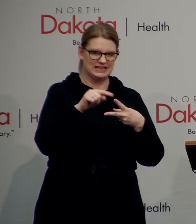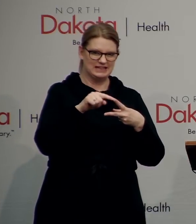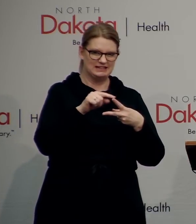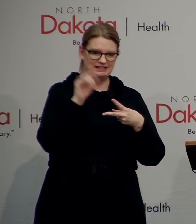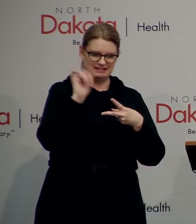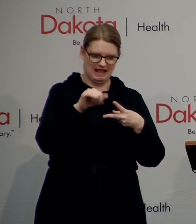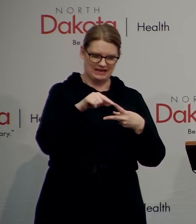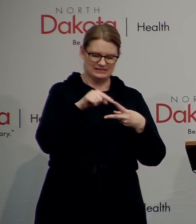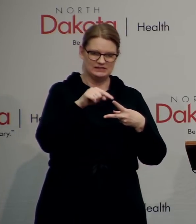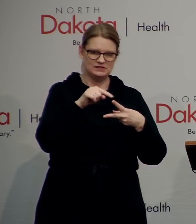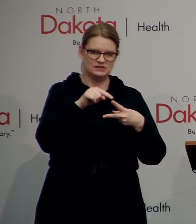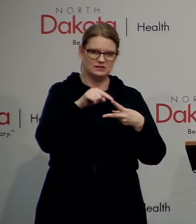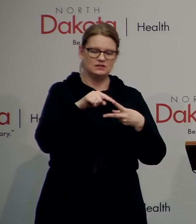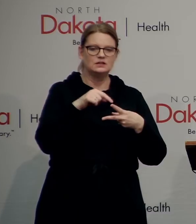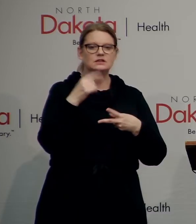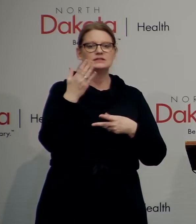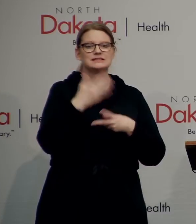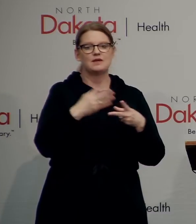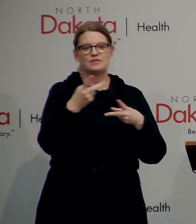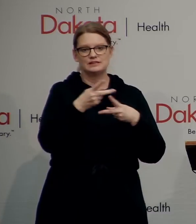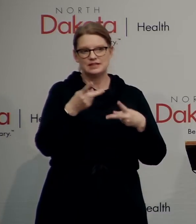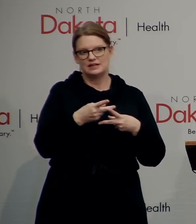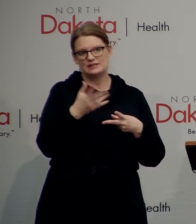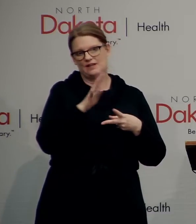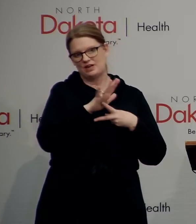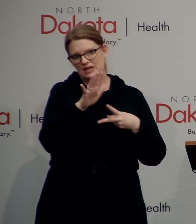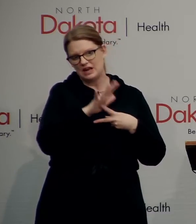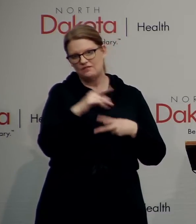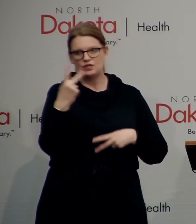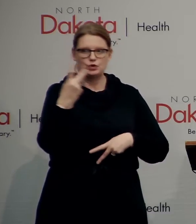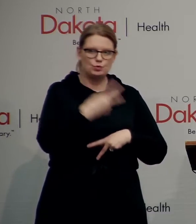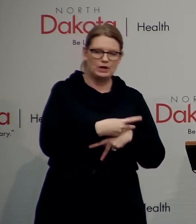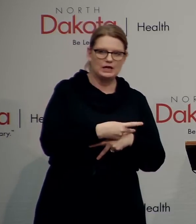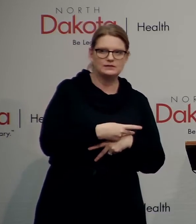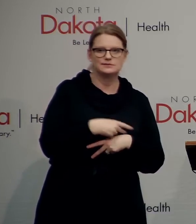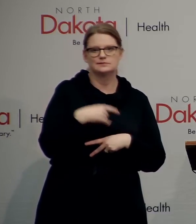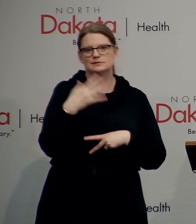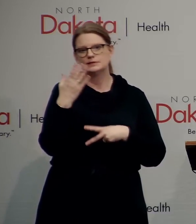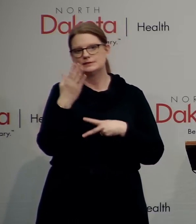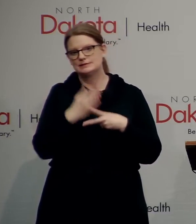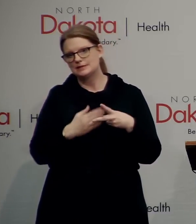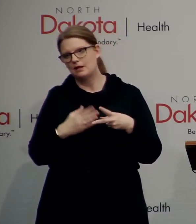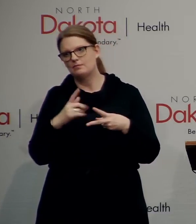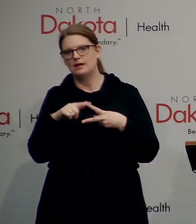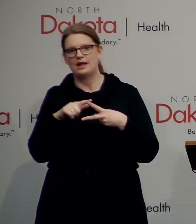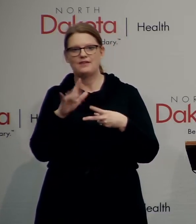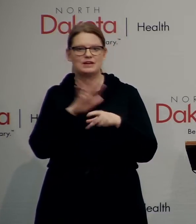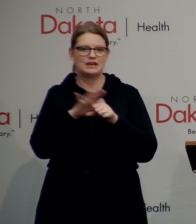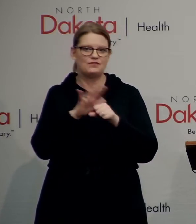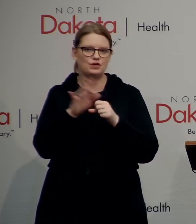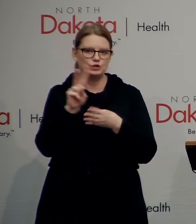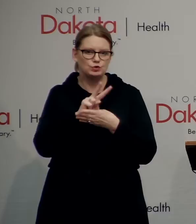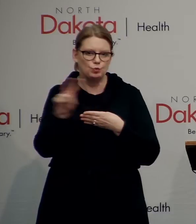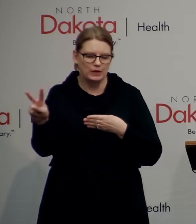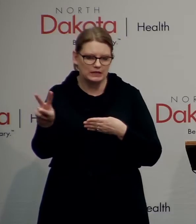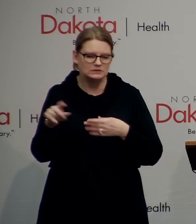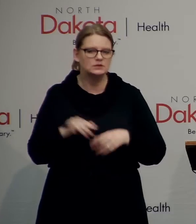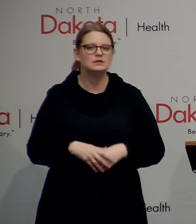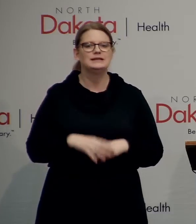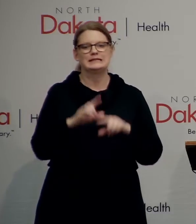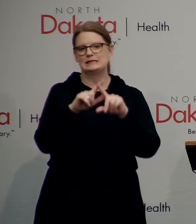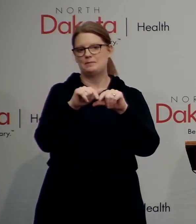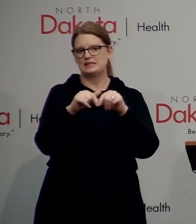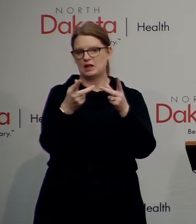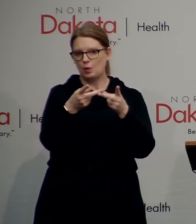collection piece, some facilities have enough for 2 days, some have enough for 2 weeks. So it depends on